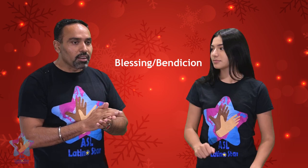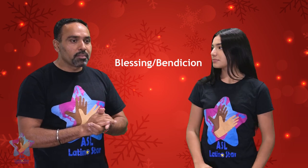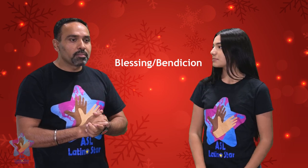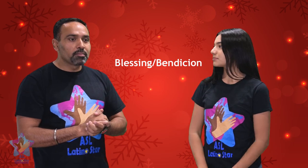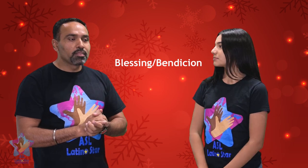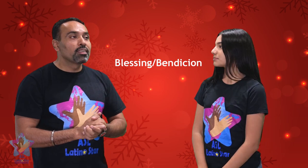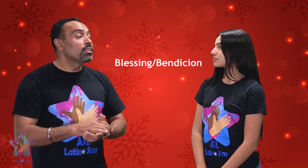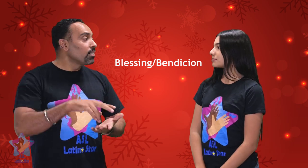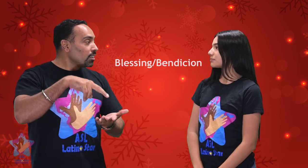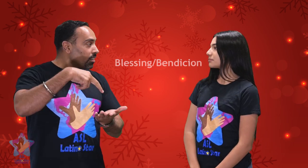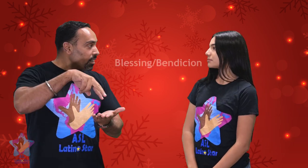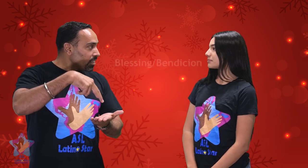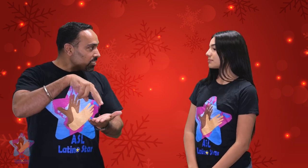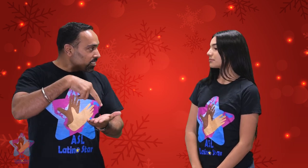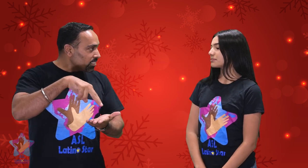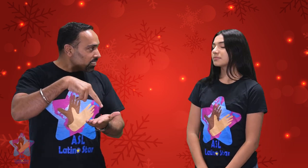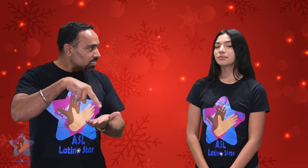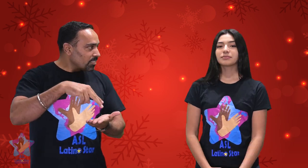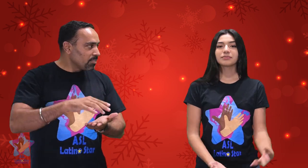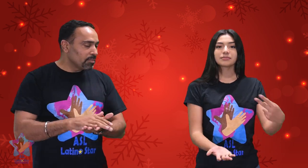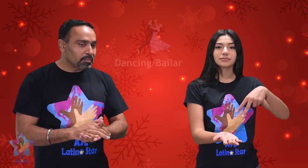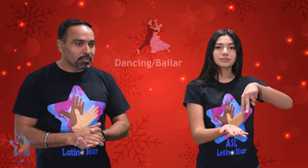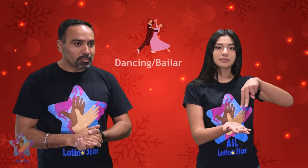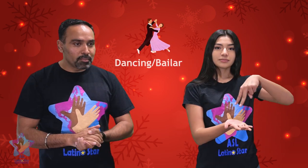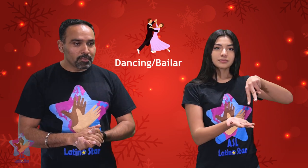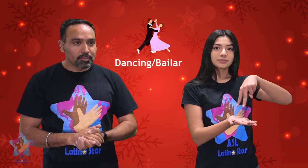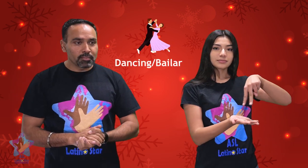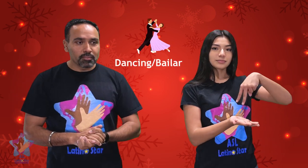Yeah. Dancing. Bailar.